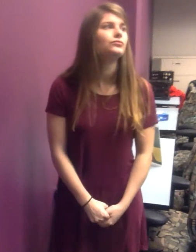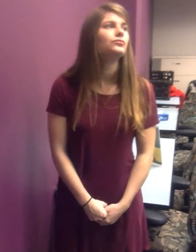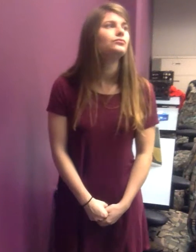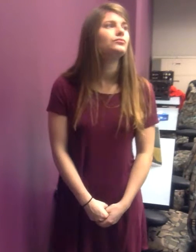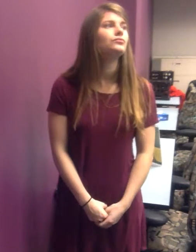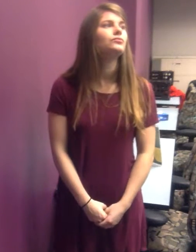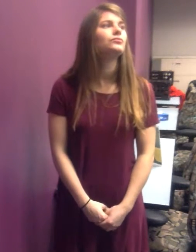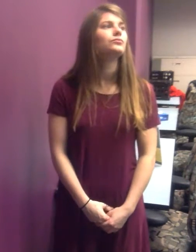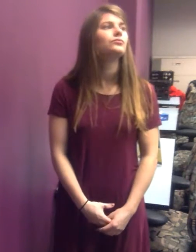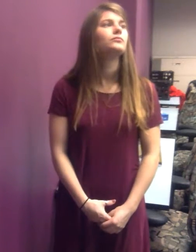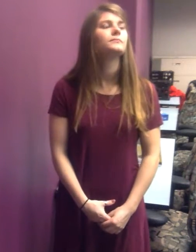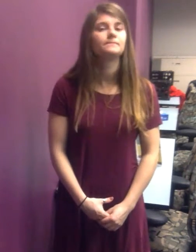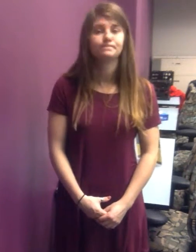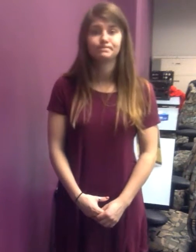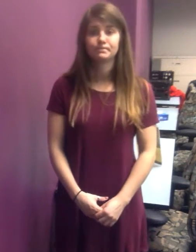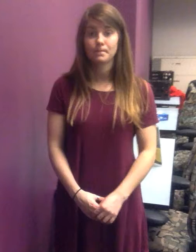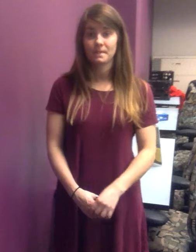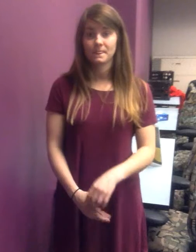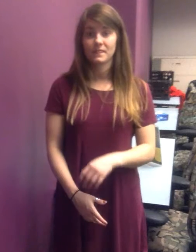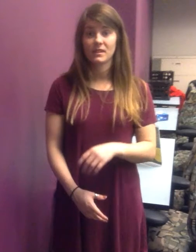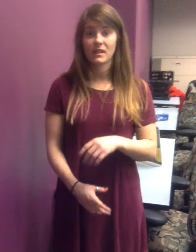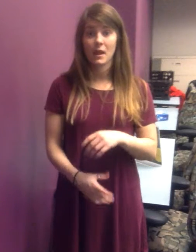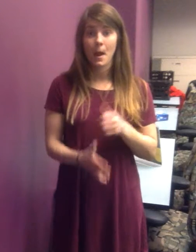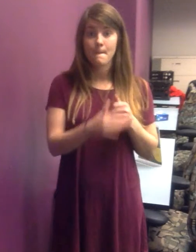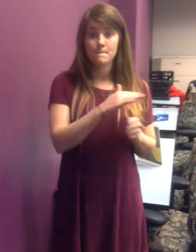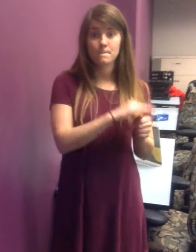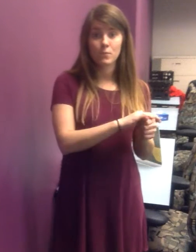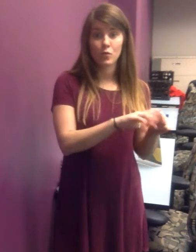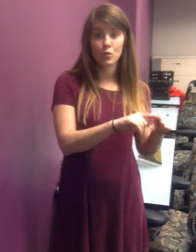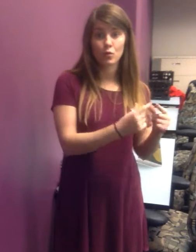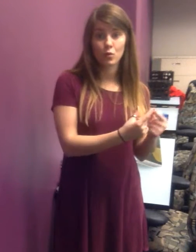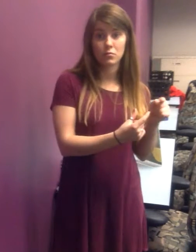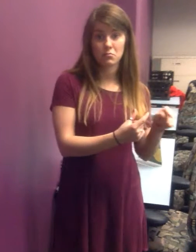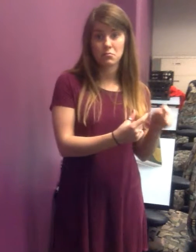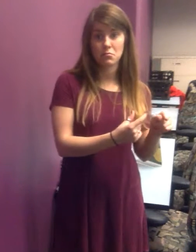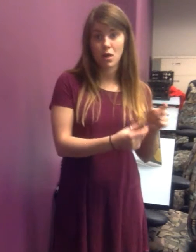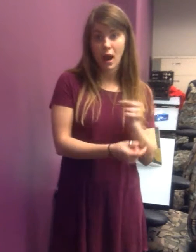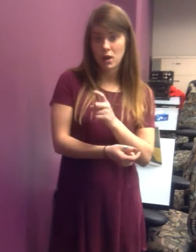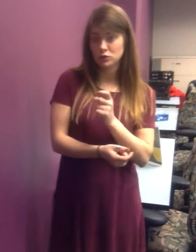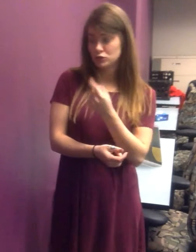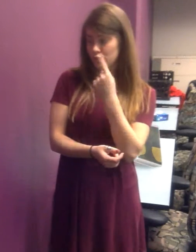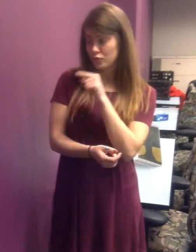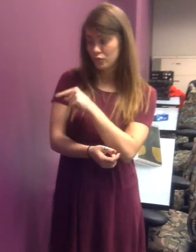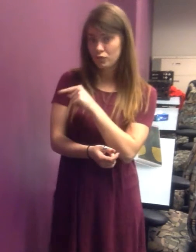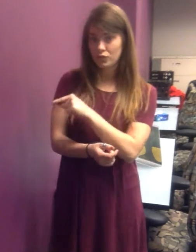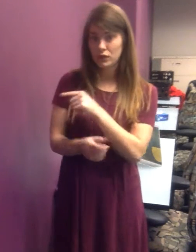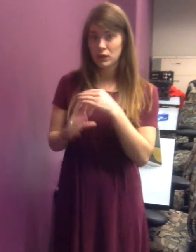before Christmas this past year, I got my first Freedom of Information Act request. And it was a bit of a shock. The